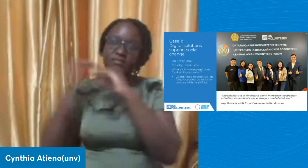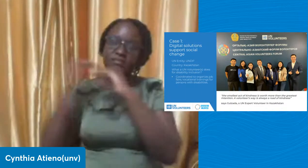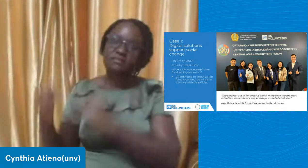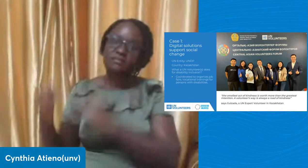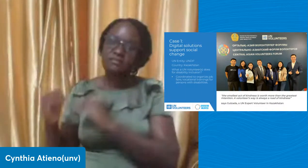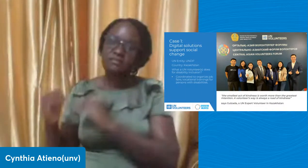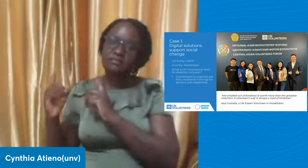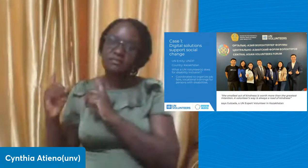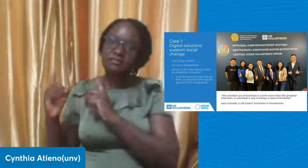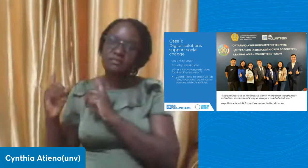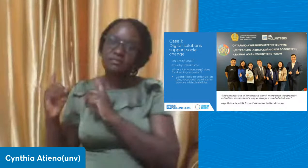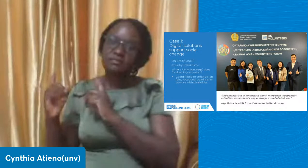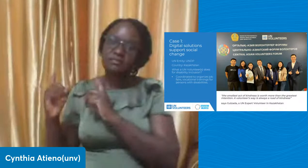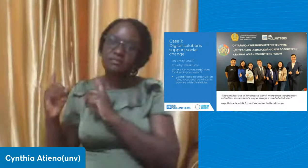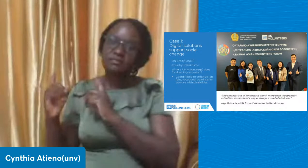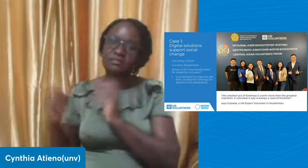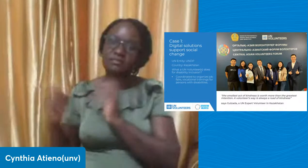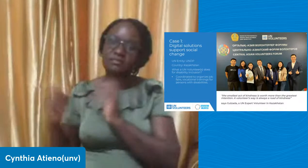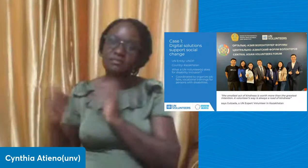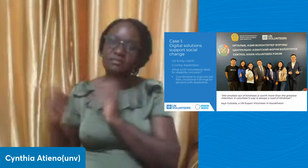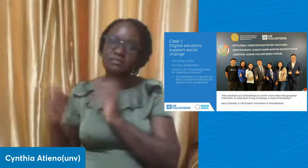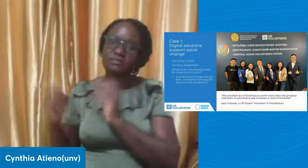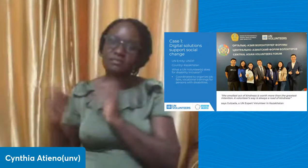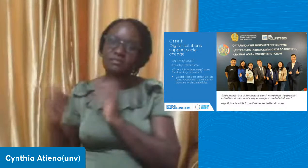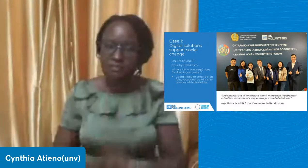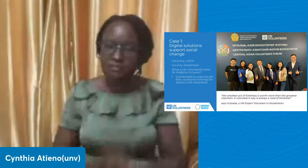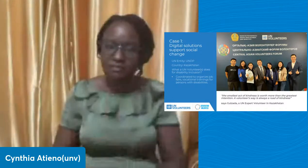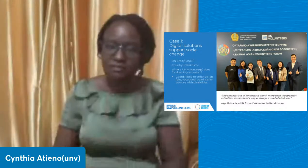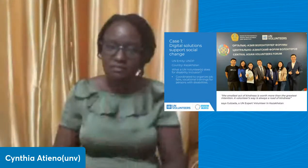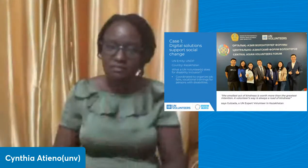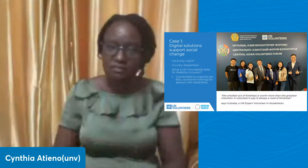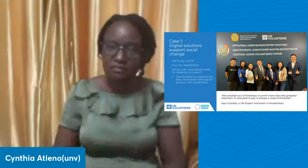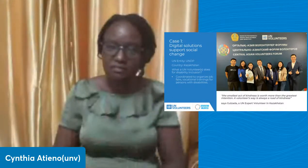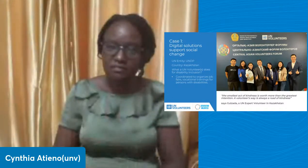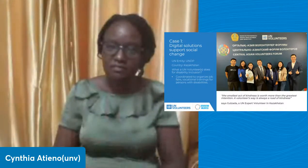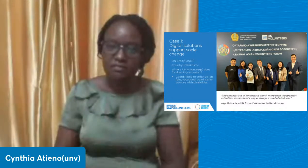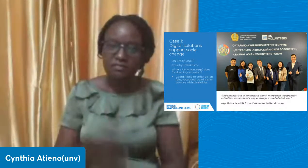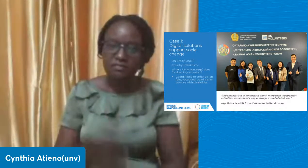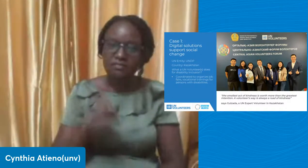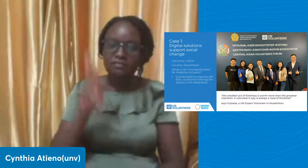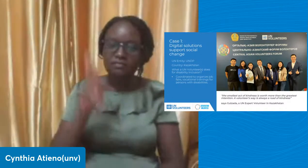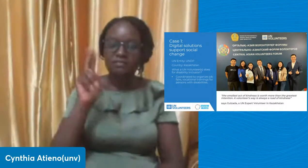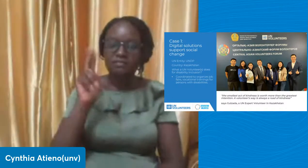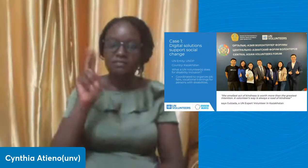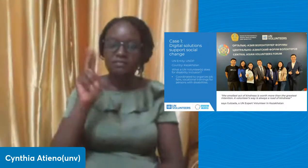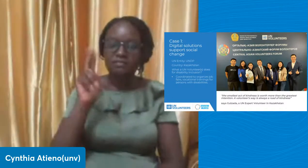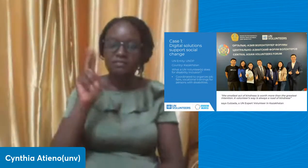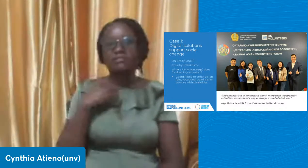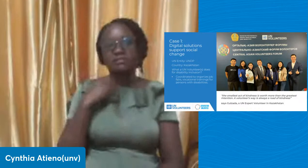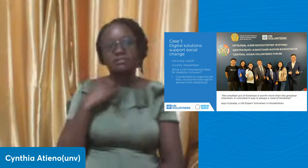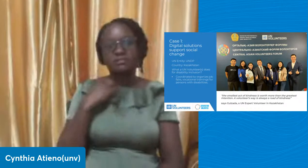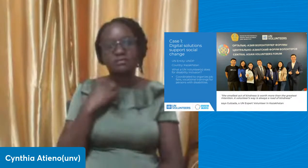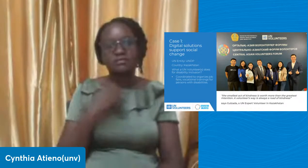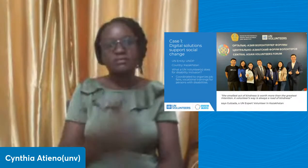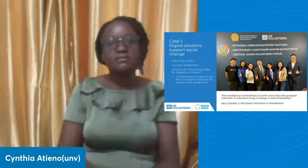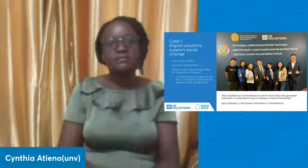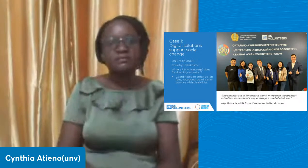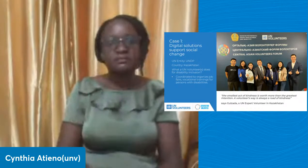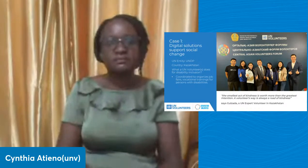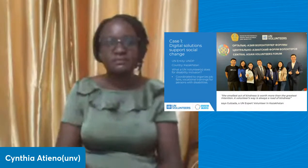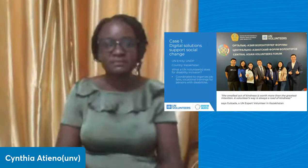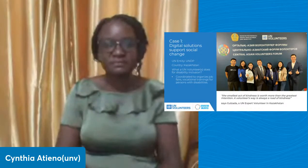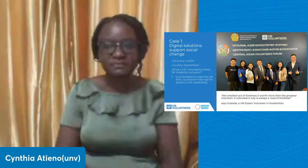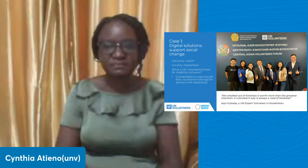of UN volunteers with disabilities, or UN volunteers working for persons